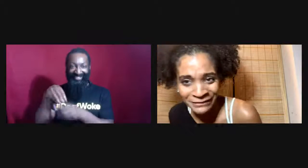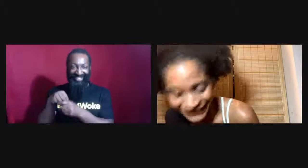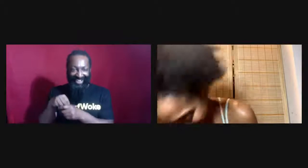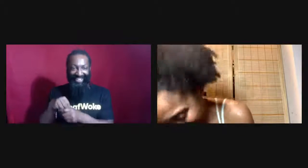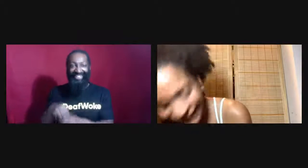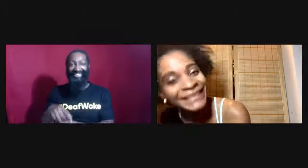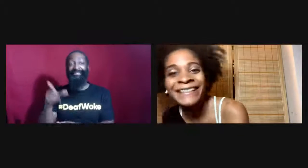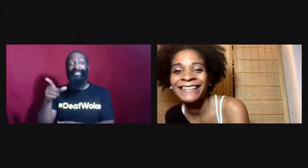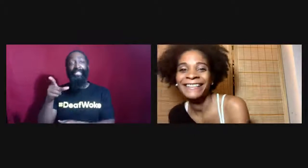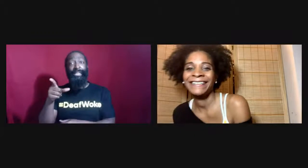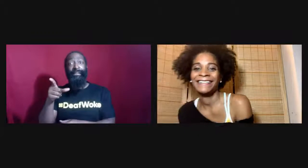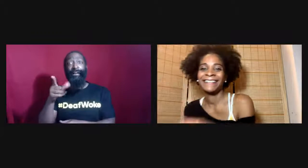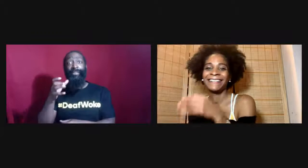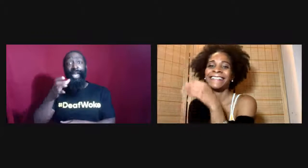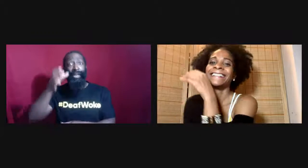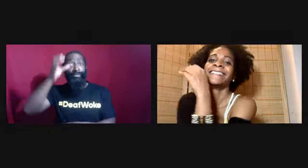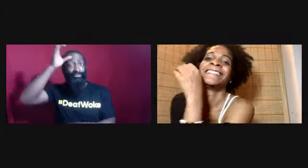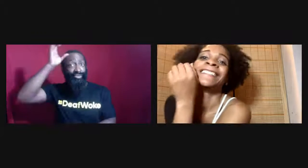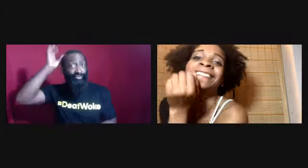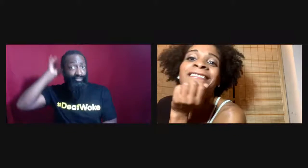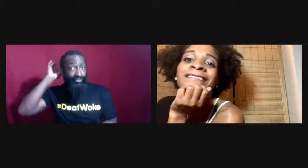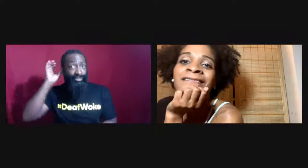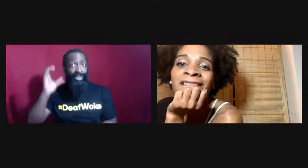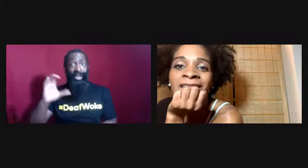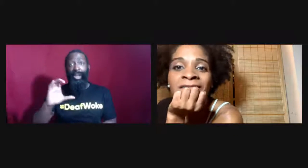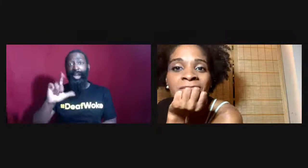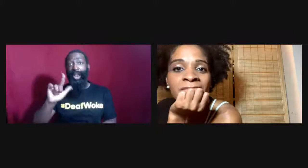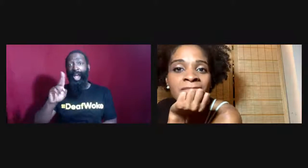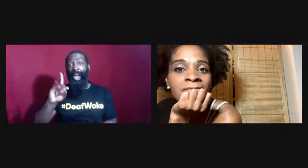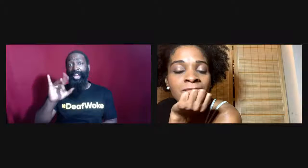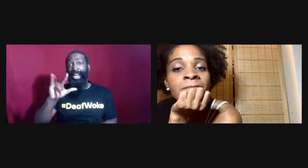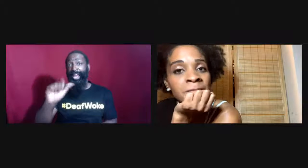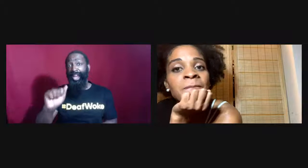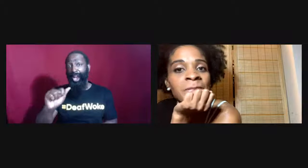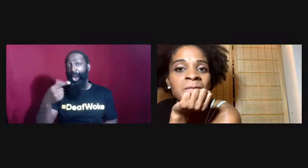Black. Yeah, Black Magic. Yes.